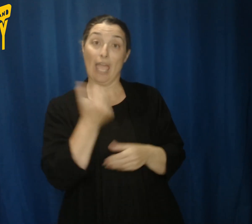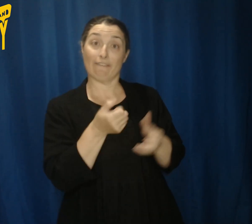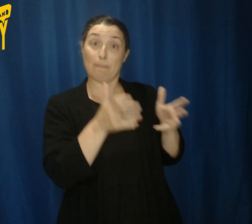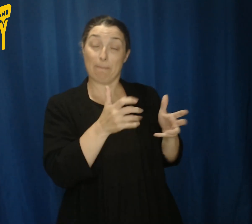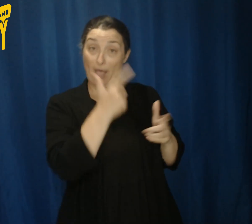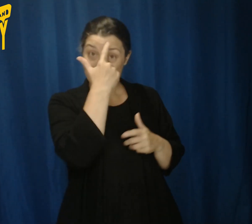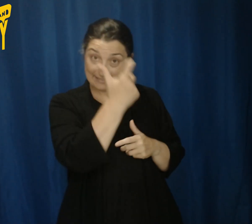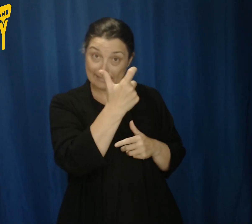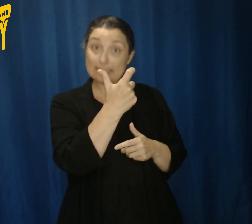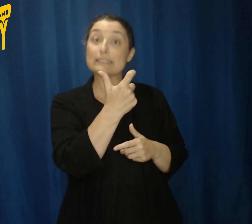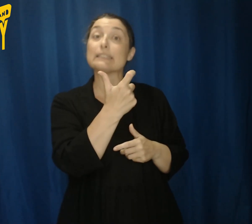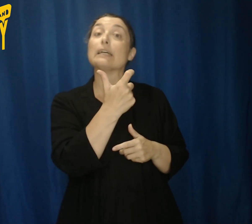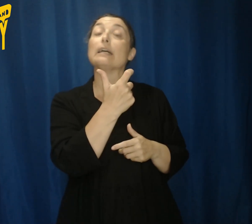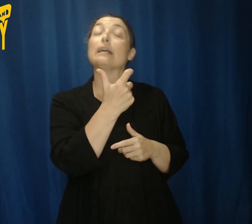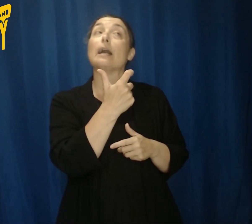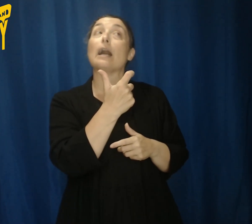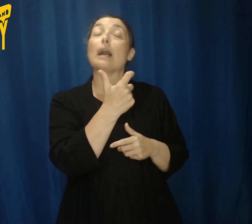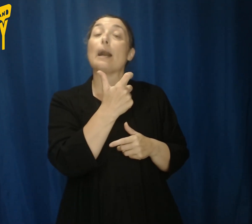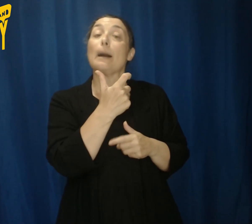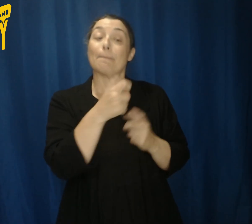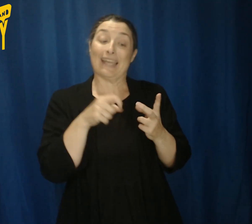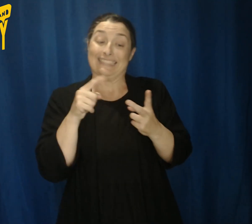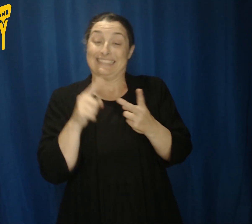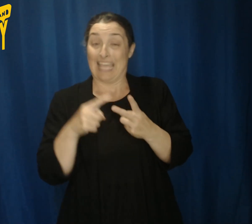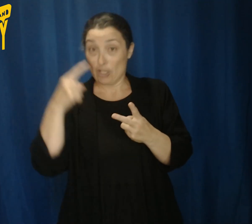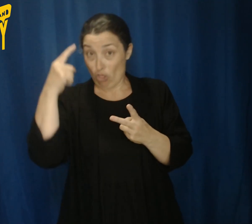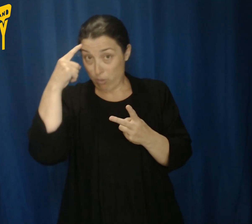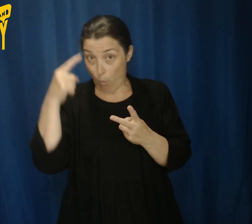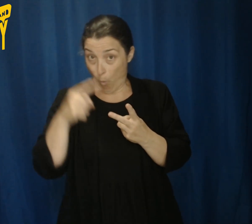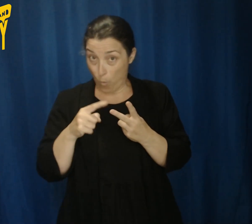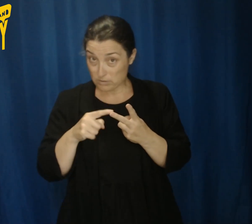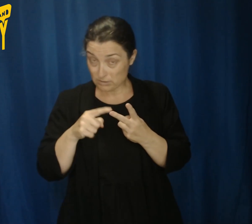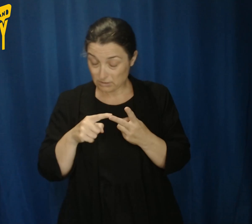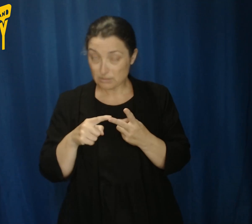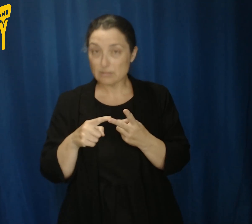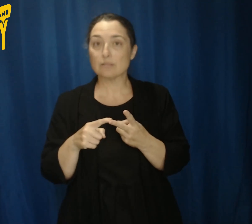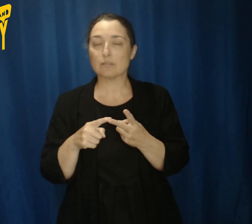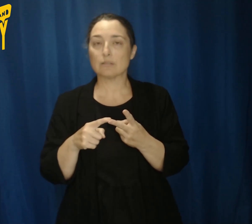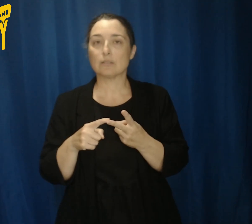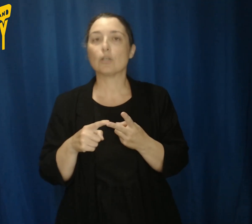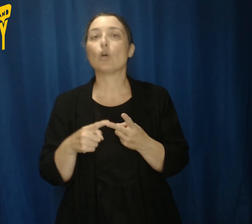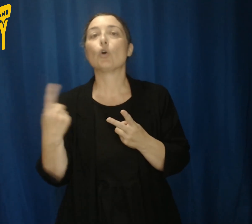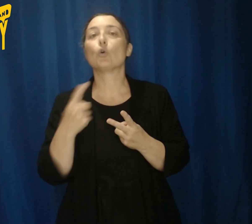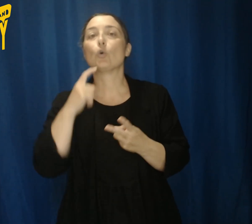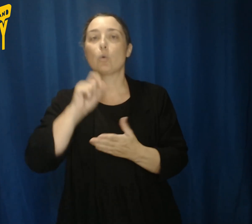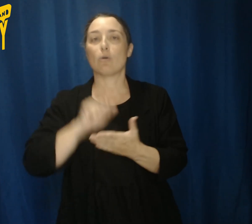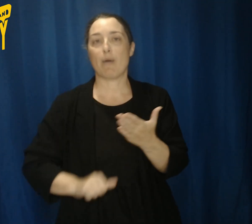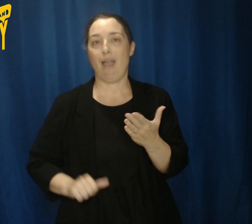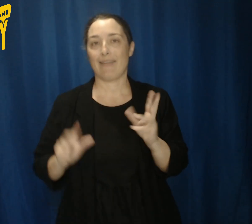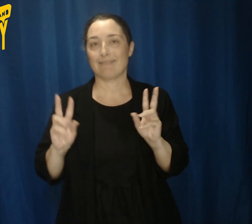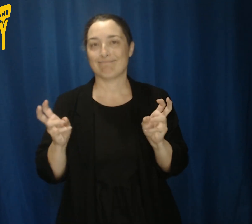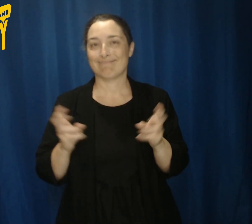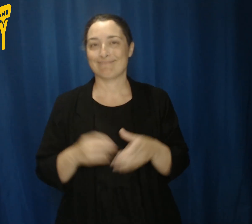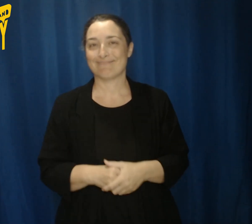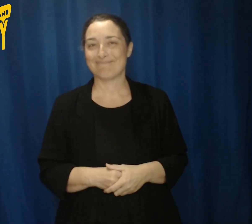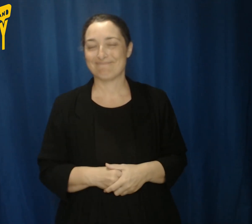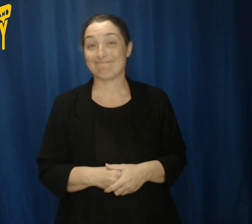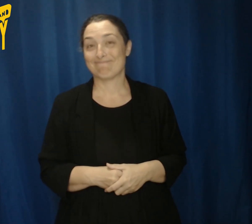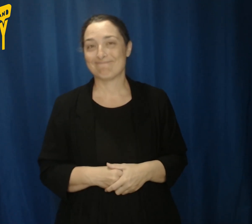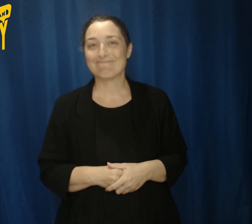always with any idea that's going to sit in my brain for longer than a few minutes is, who would buy this? Like, where could this go? And